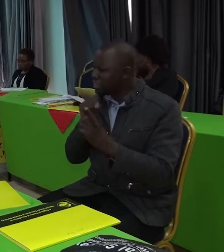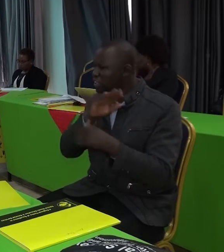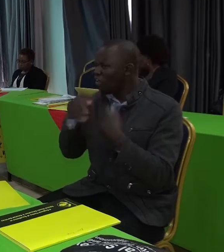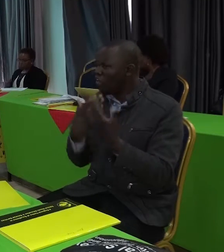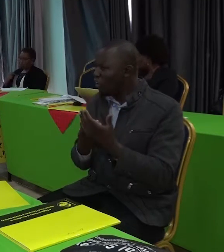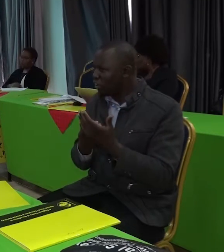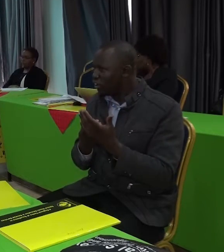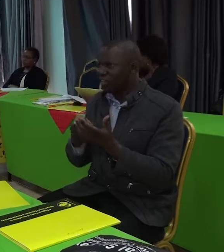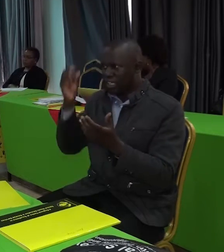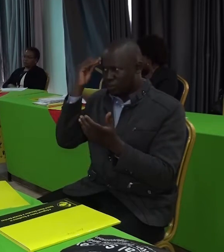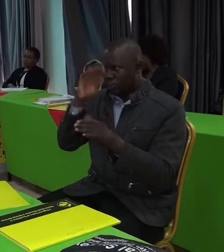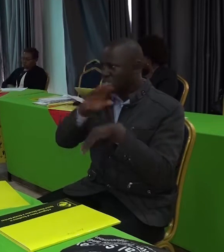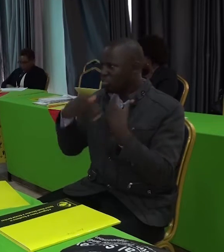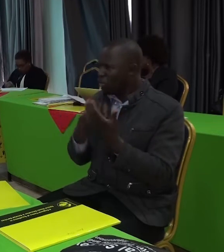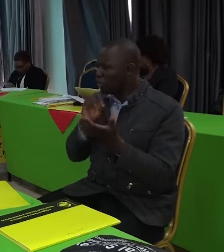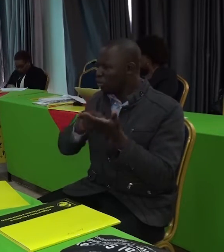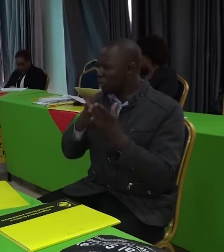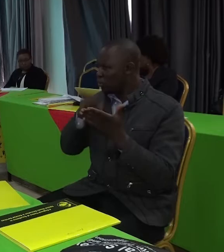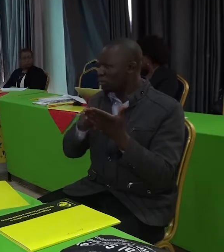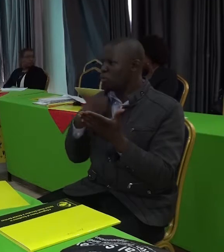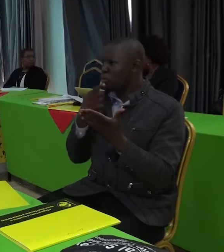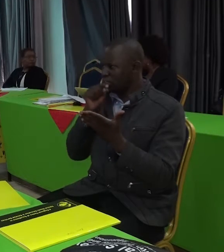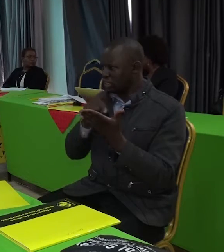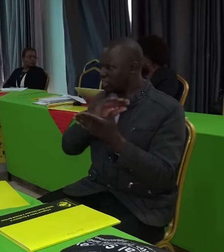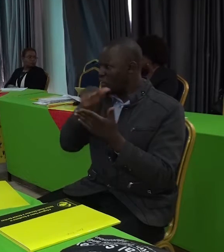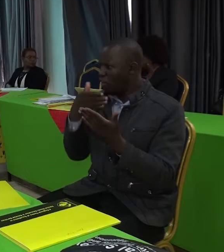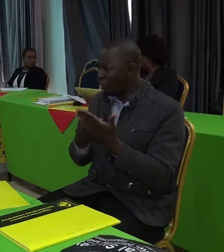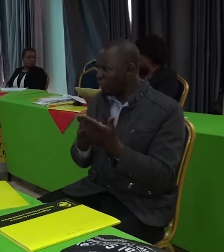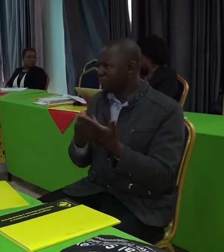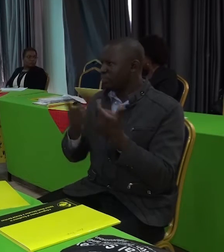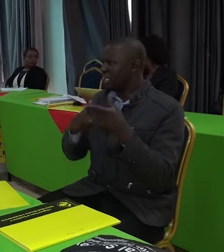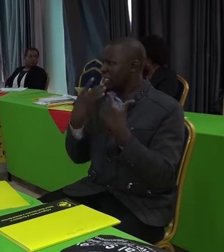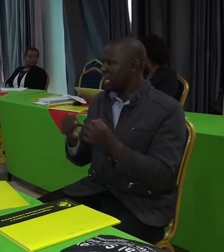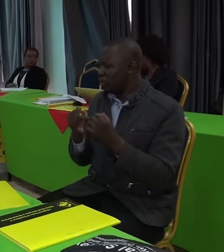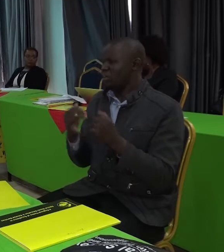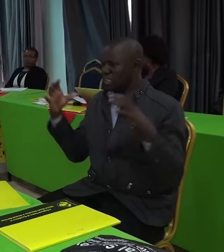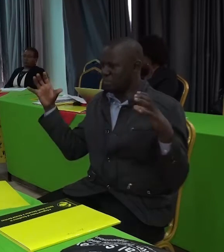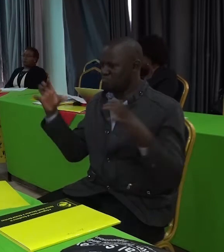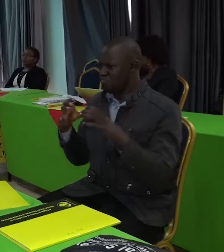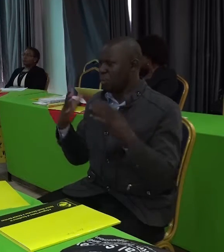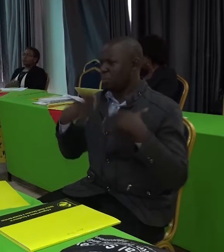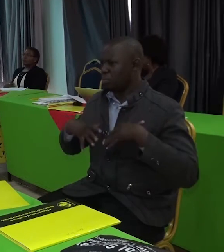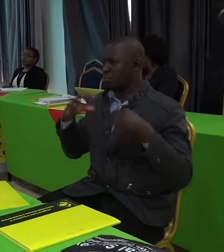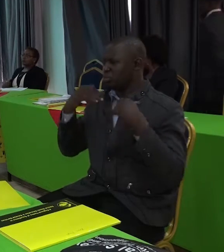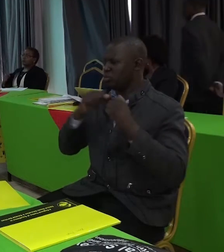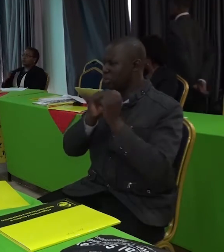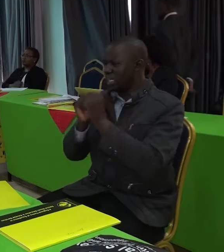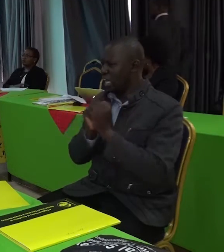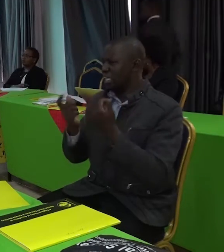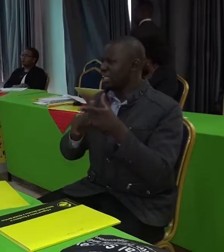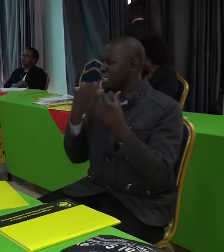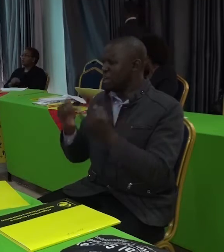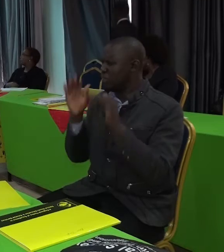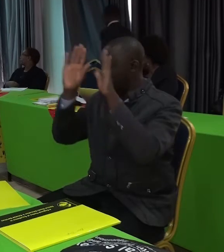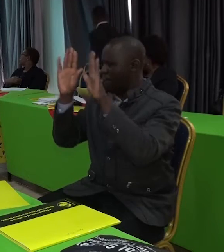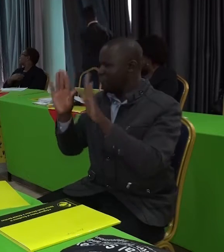Did they make clear who the all is? So they lumped people together. And in fact, the key word that was